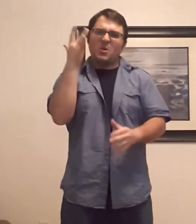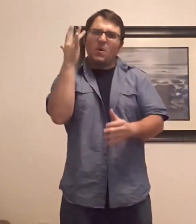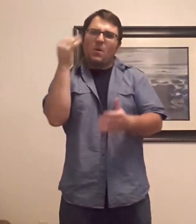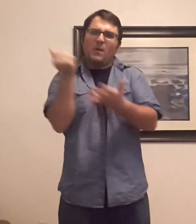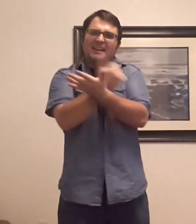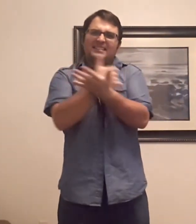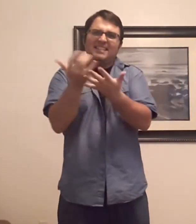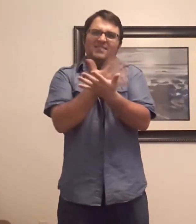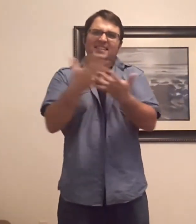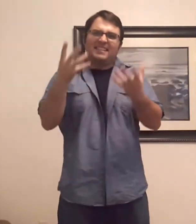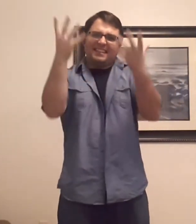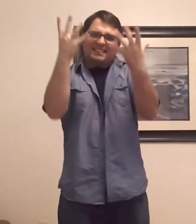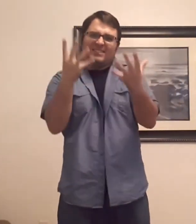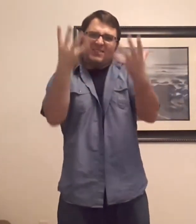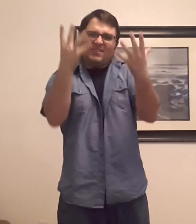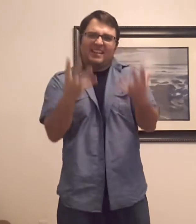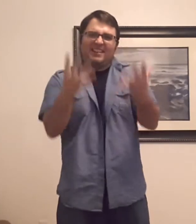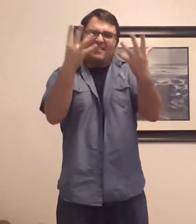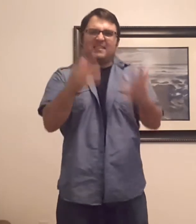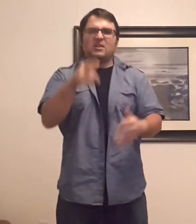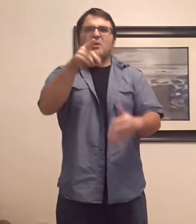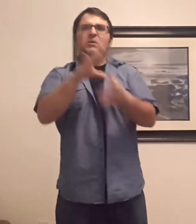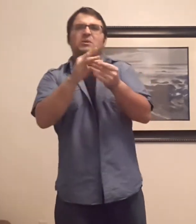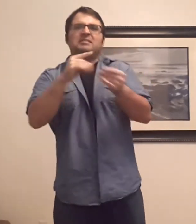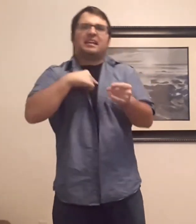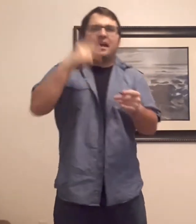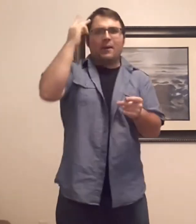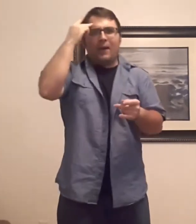on. Why is everything so heavy? You say that I'm